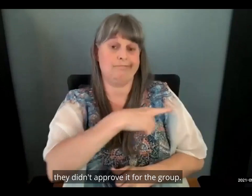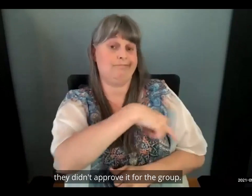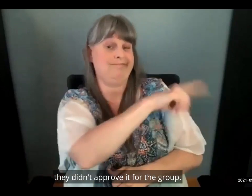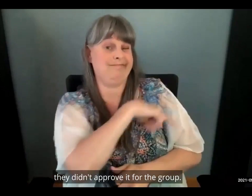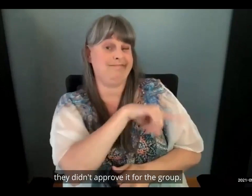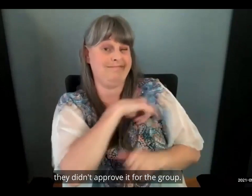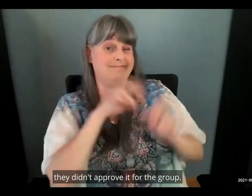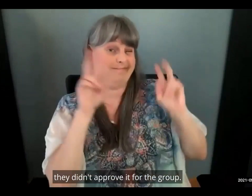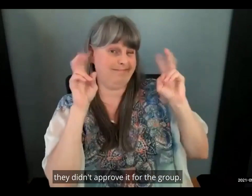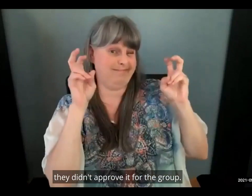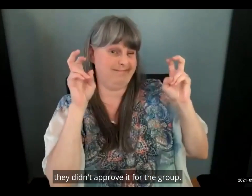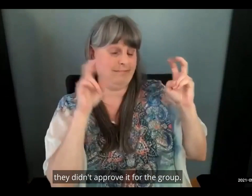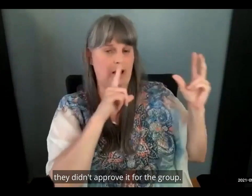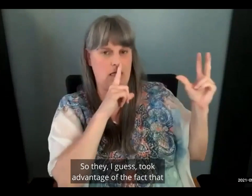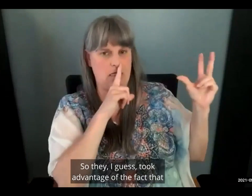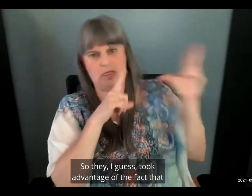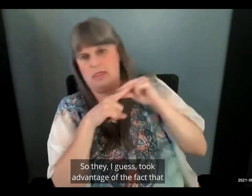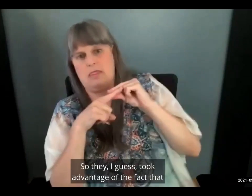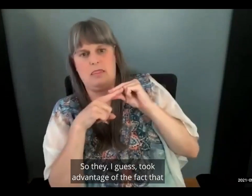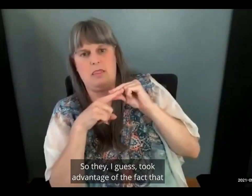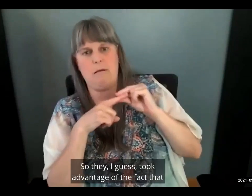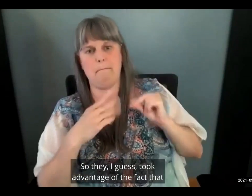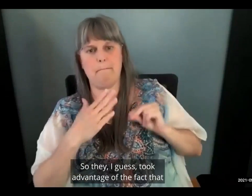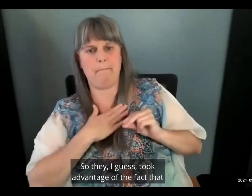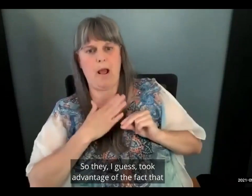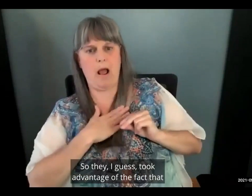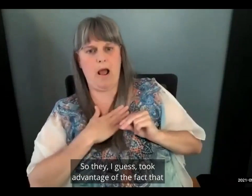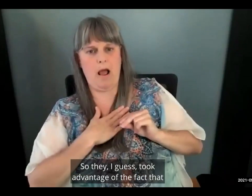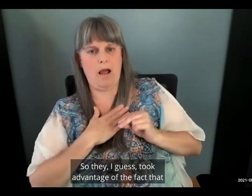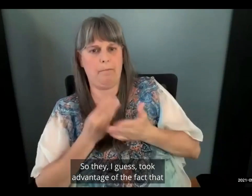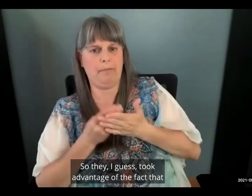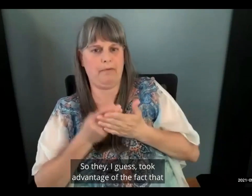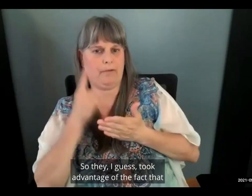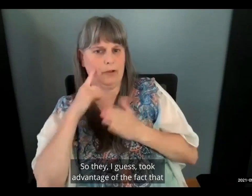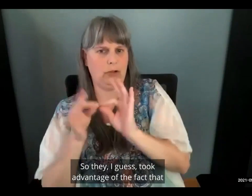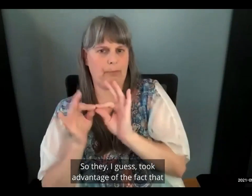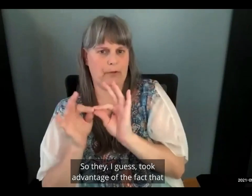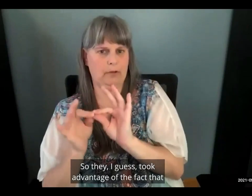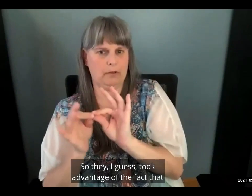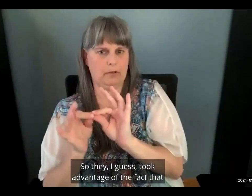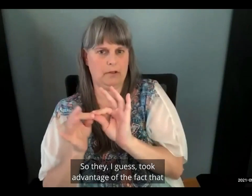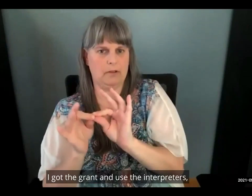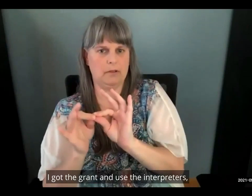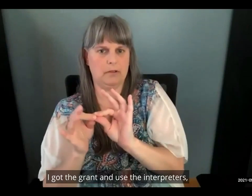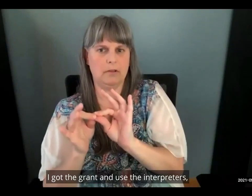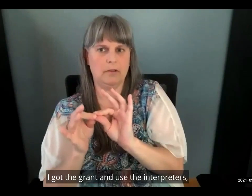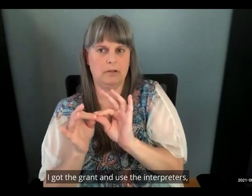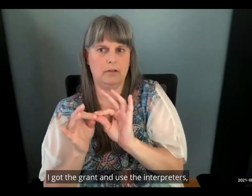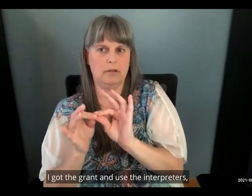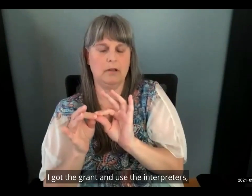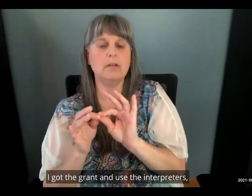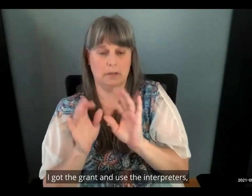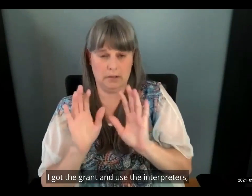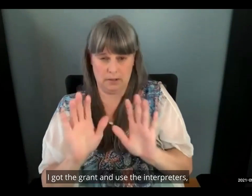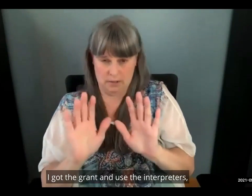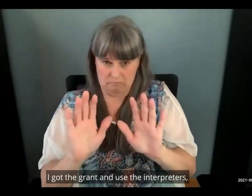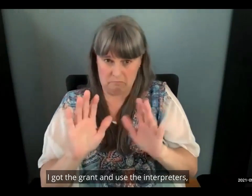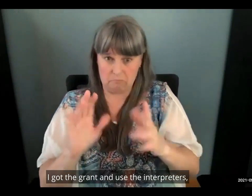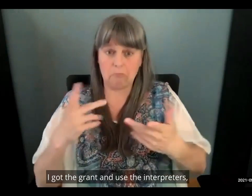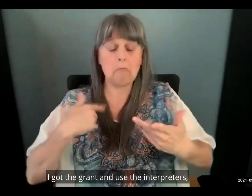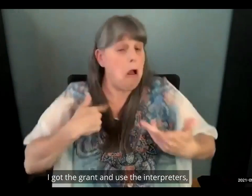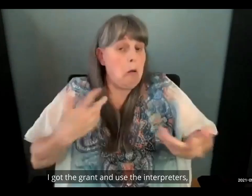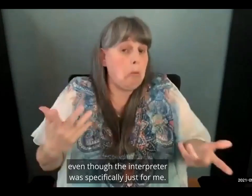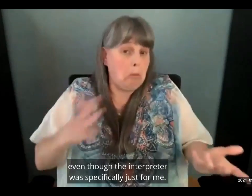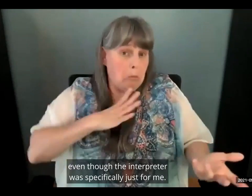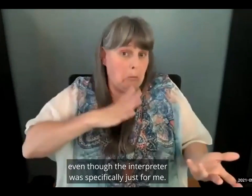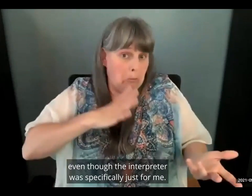They didn't approve it for the group. So they, I guess, you know, took advantage of the fact that I got the grant and used